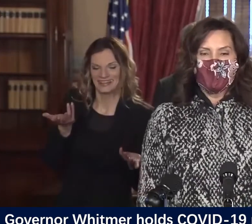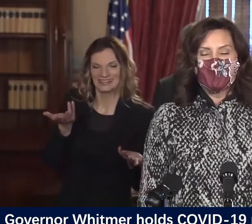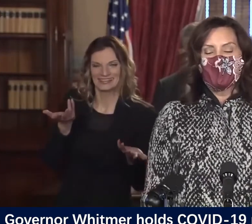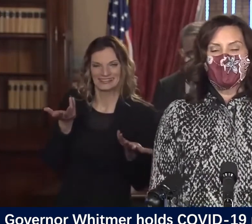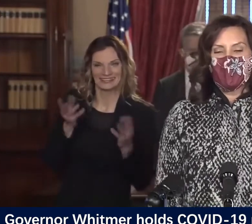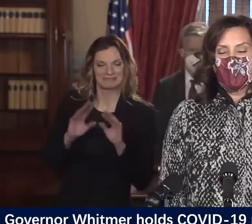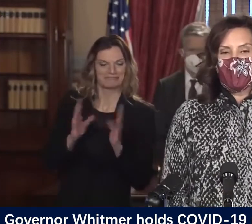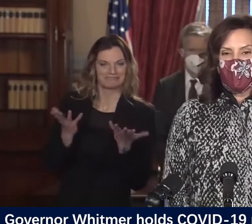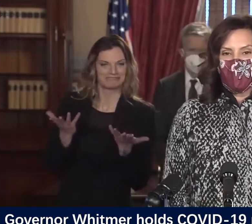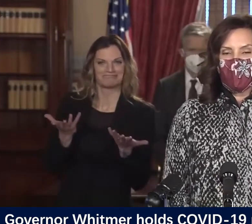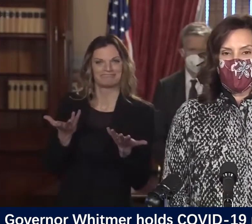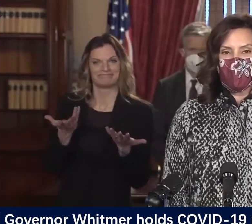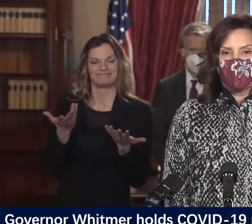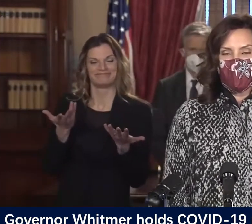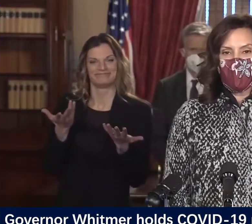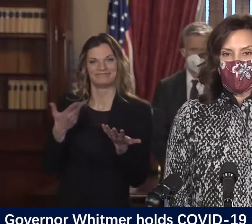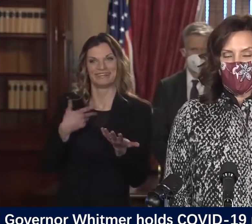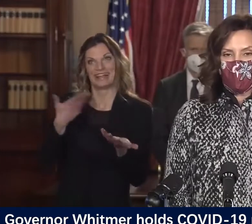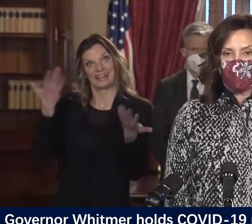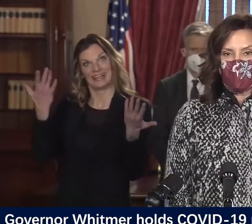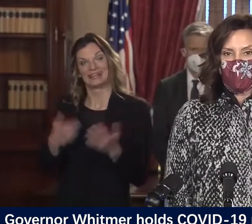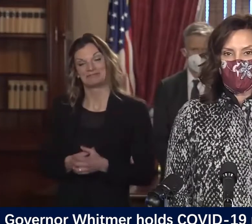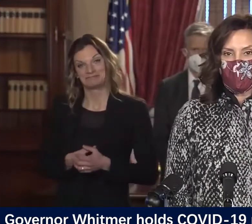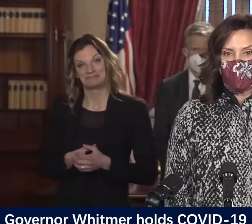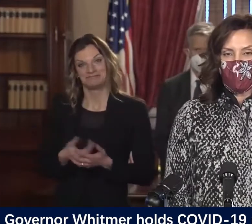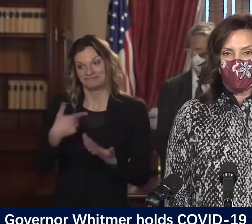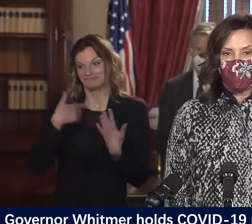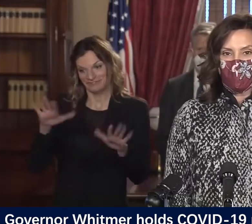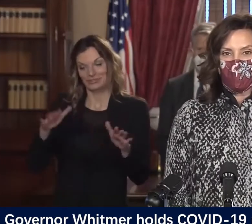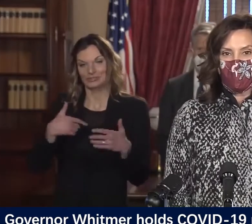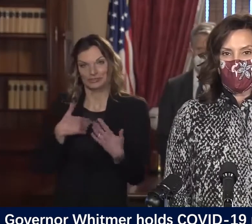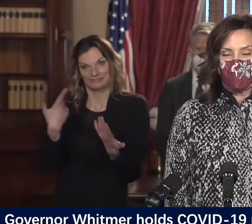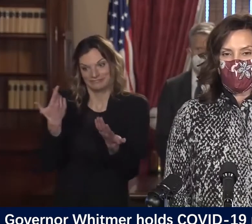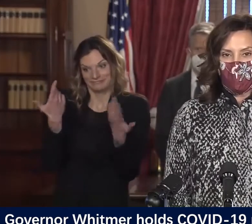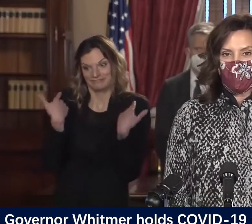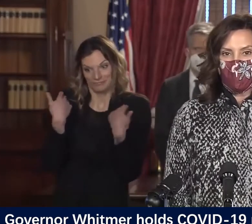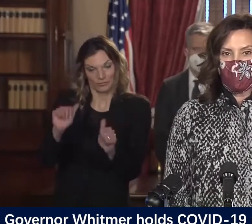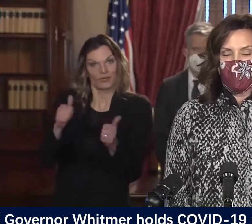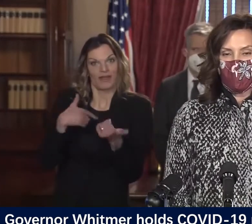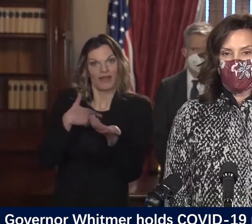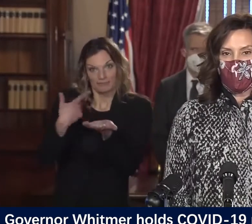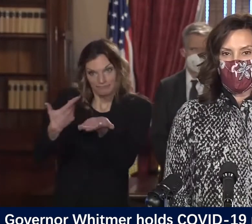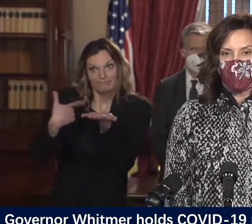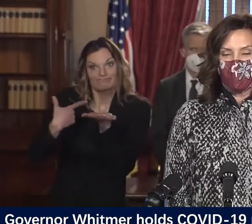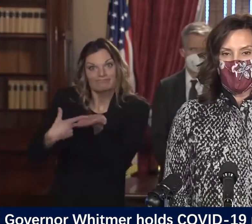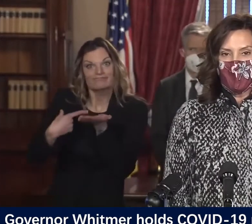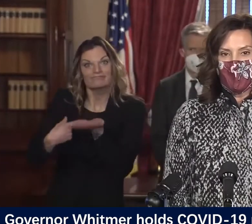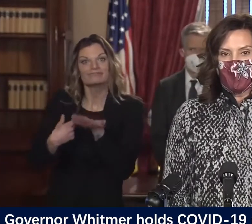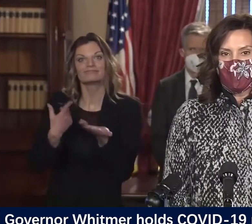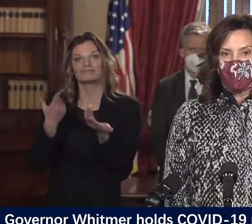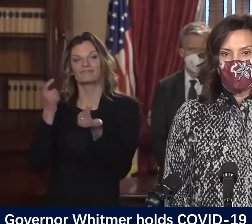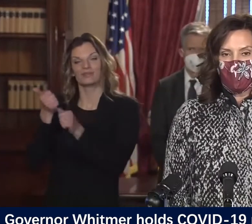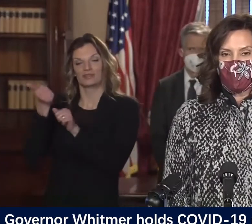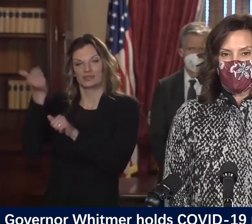Tim. You know, I have had a few conversations. I have talked with the speaker. I have chatted with Senator